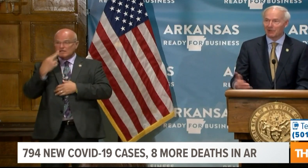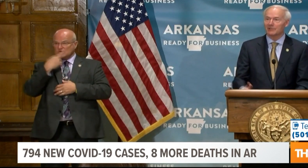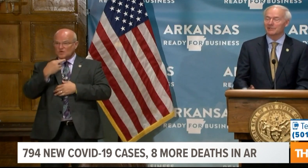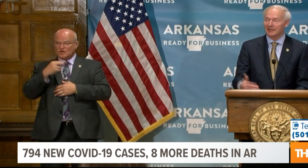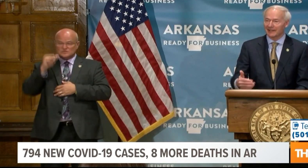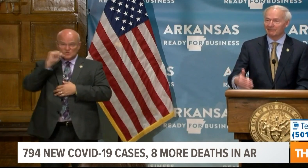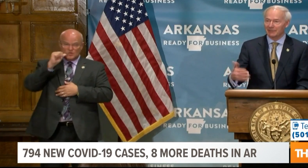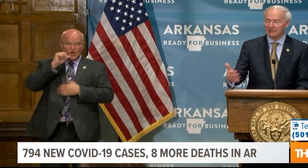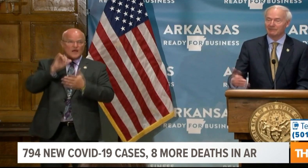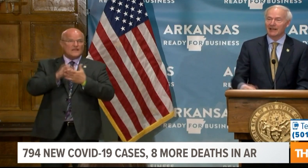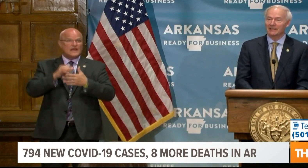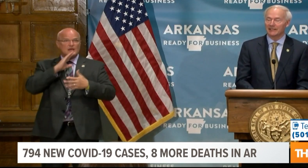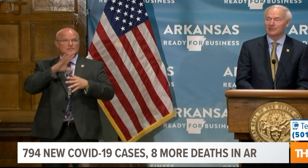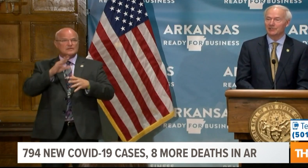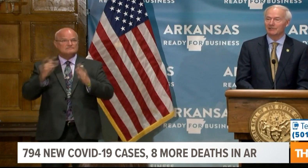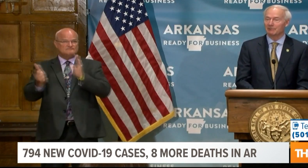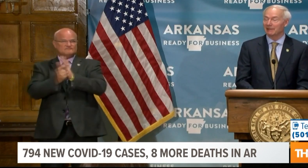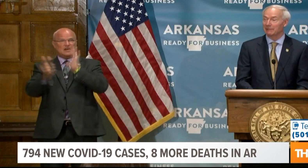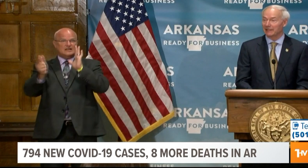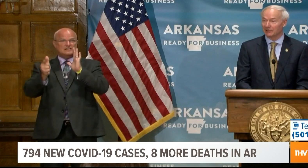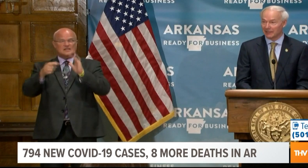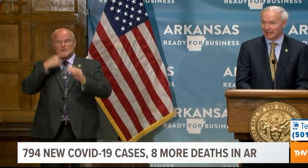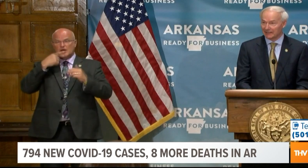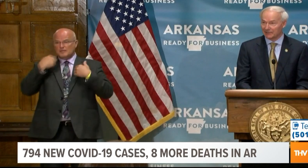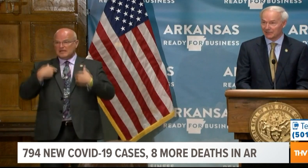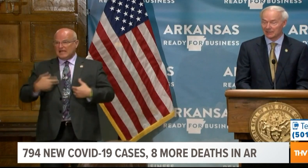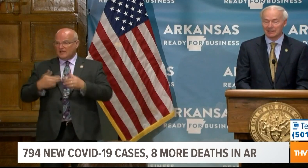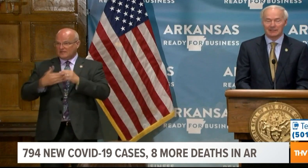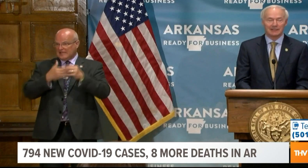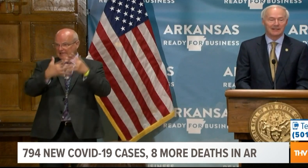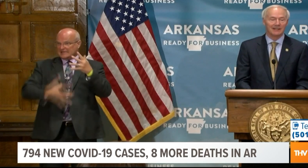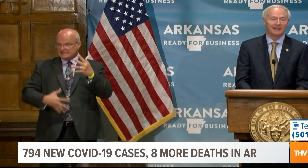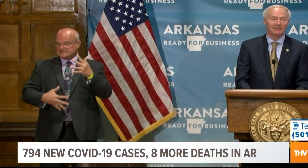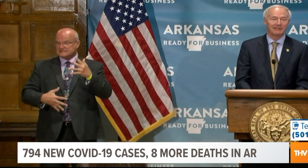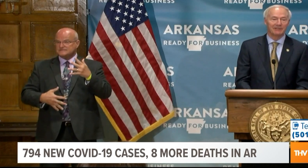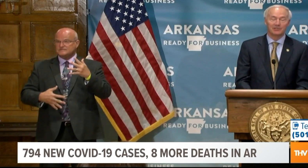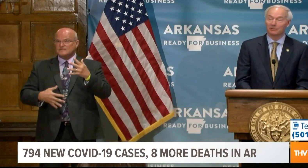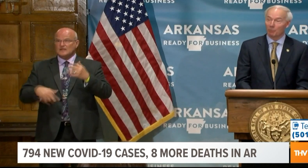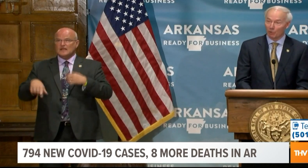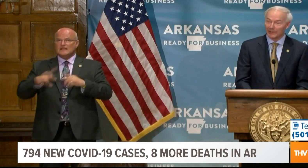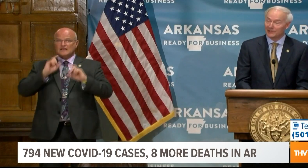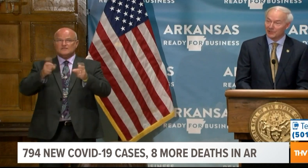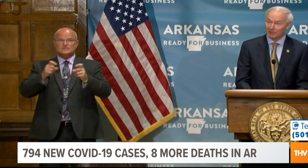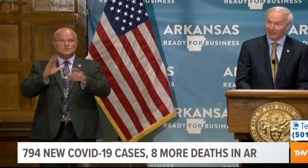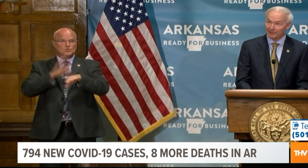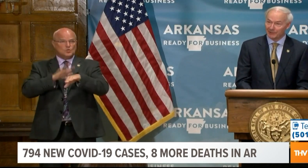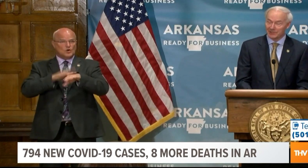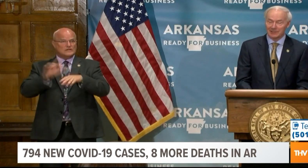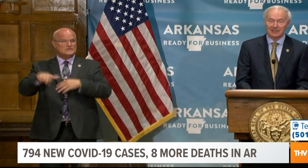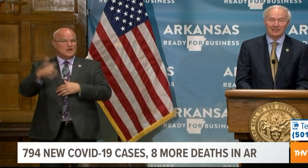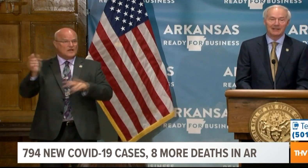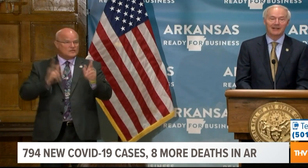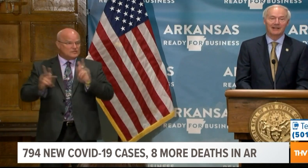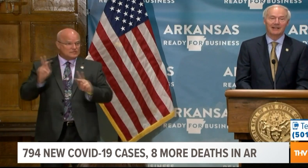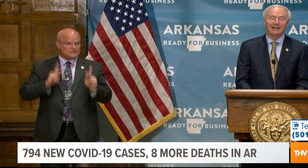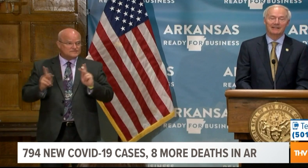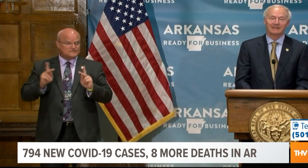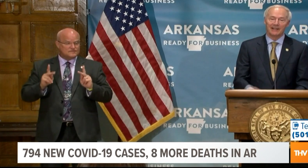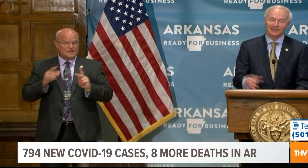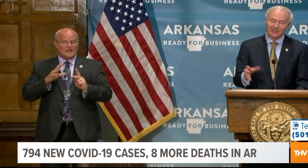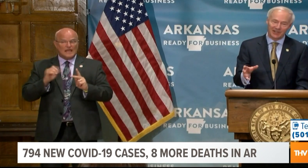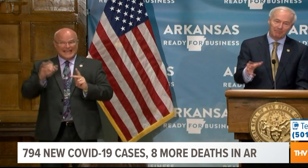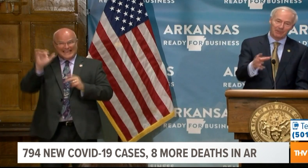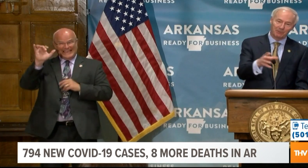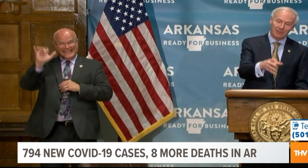restaurants or bars that have been in violation of the public health guidance. They've issued warnings to others,